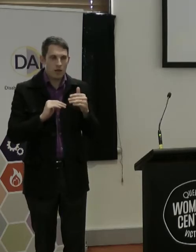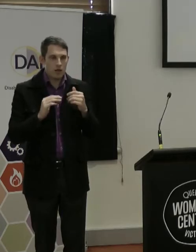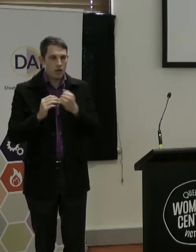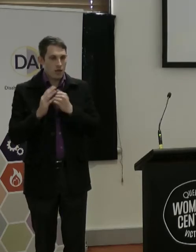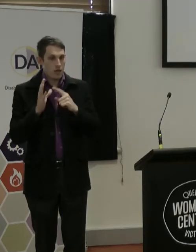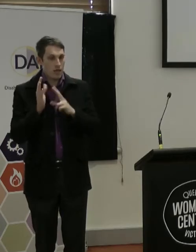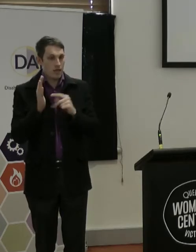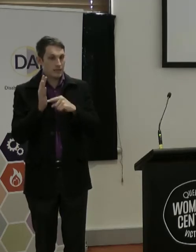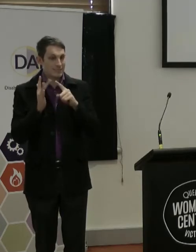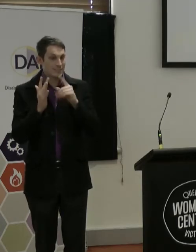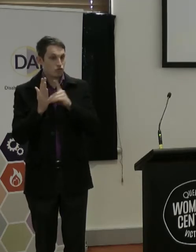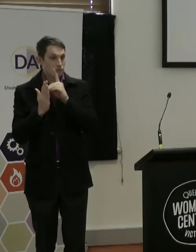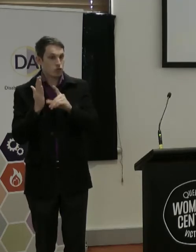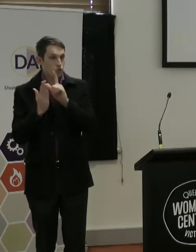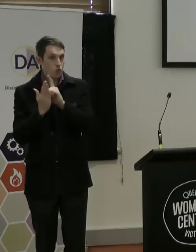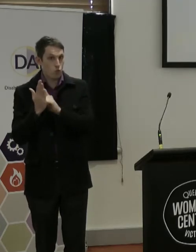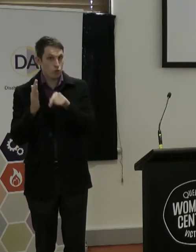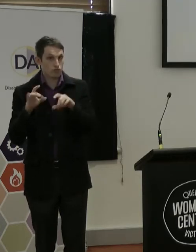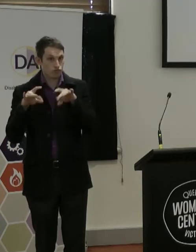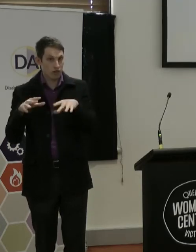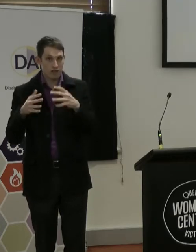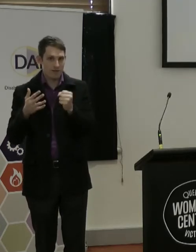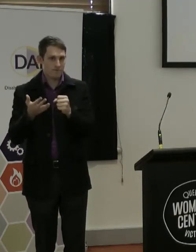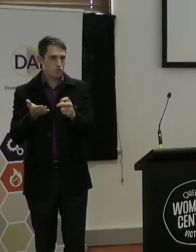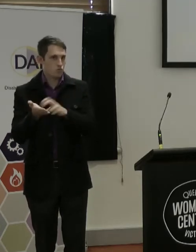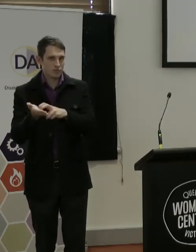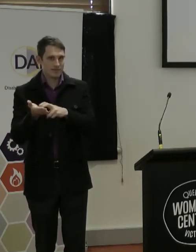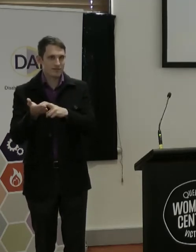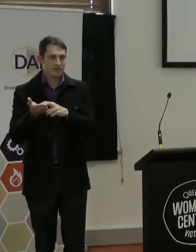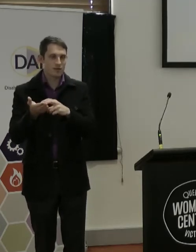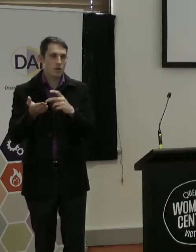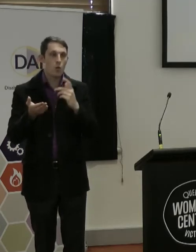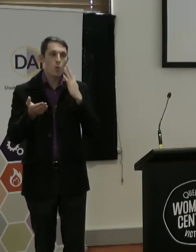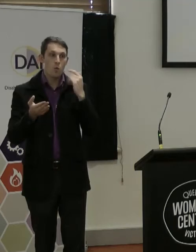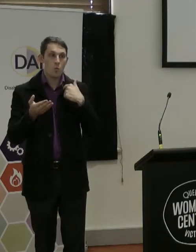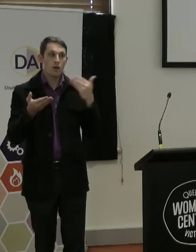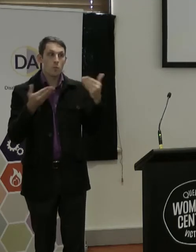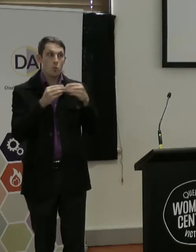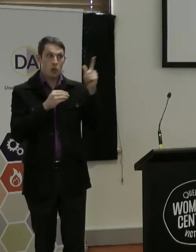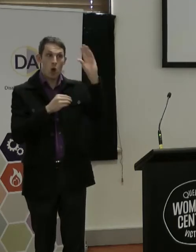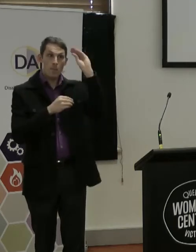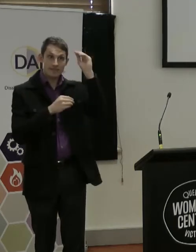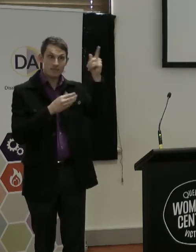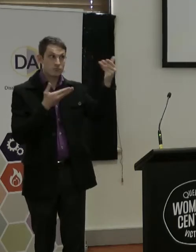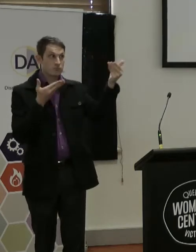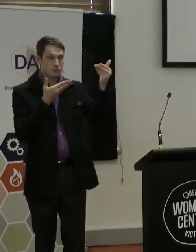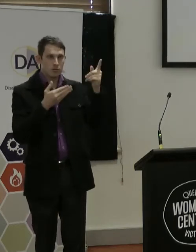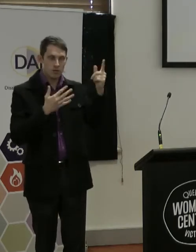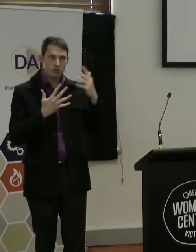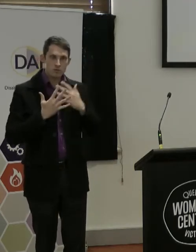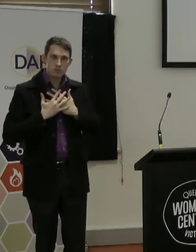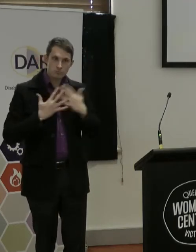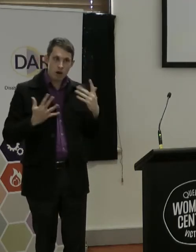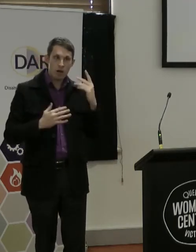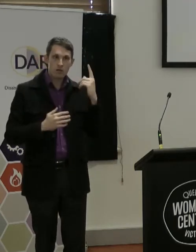anti-discrimination legislation works here in Australia and the shortfalls associated with that. When we spoke to committee members, they were very surprised to hear that we have all